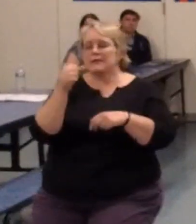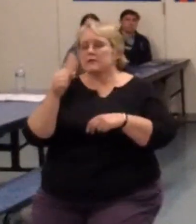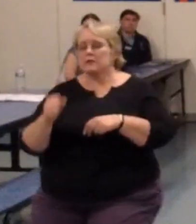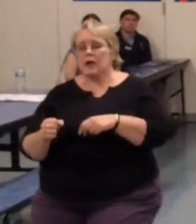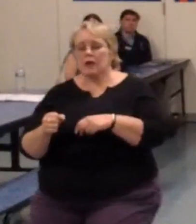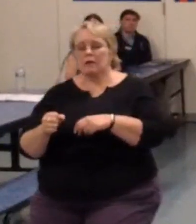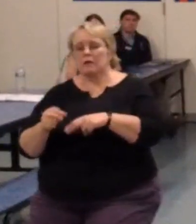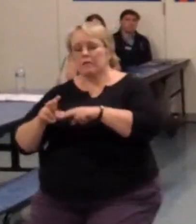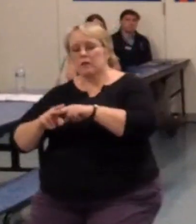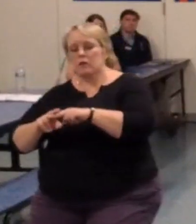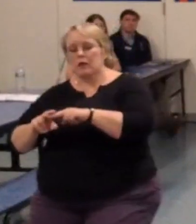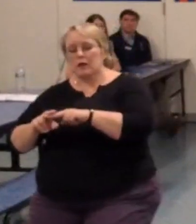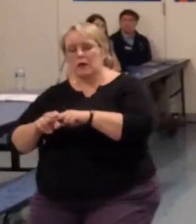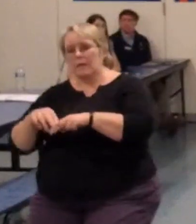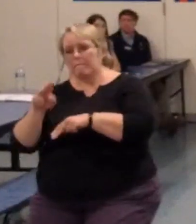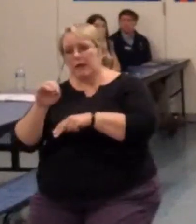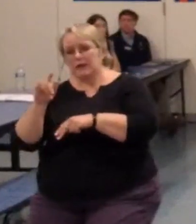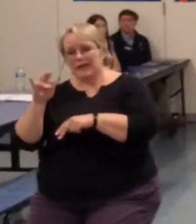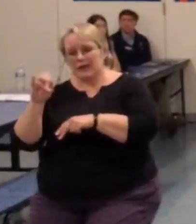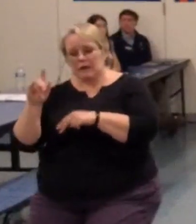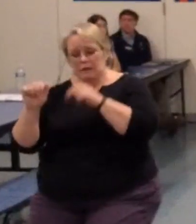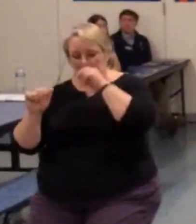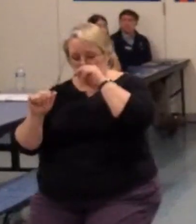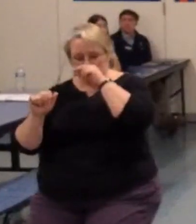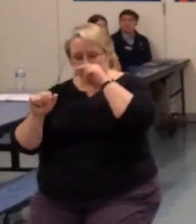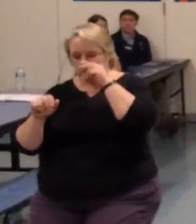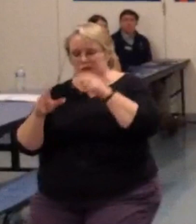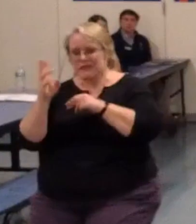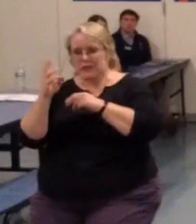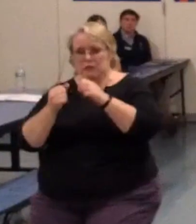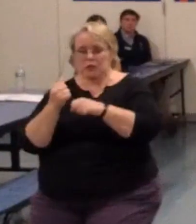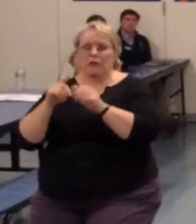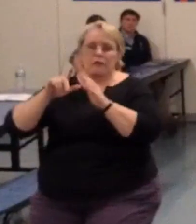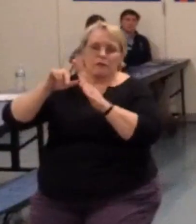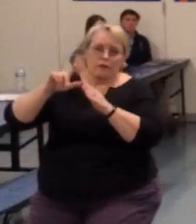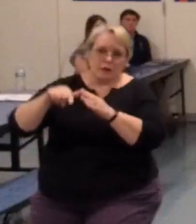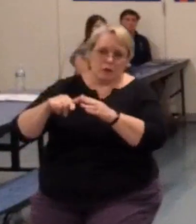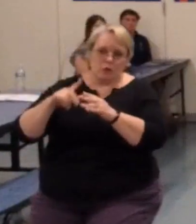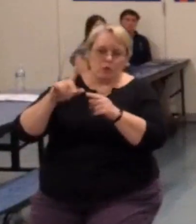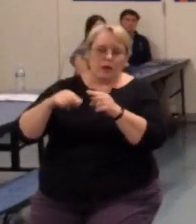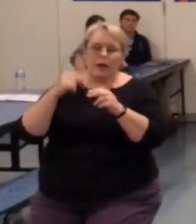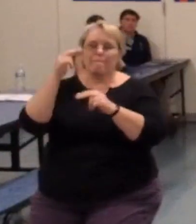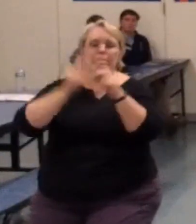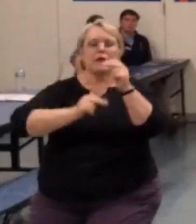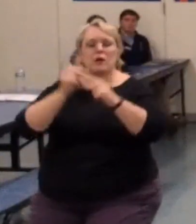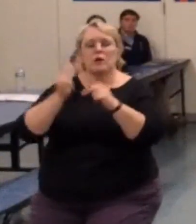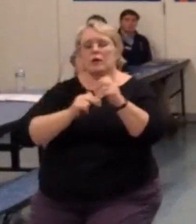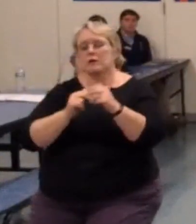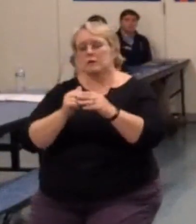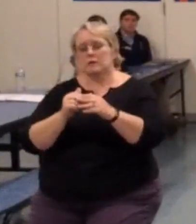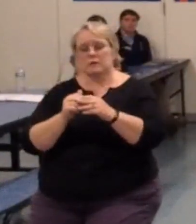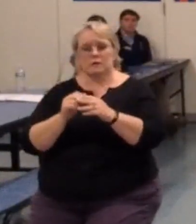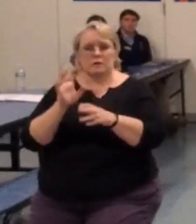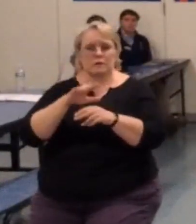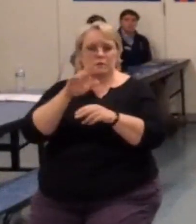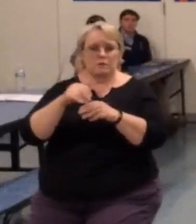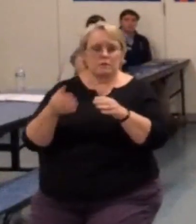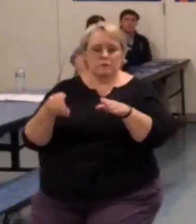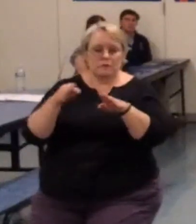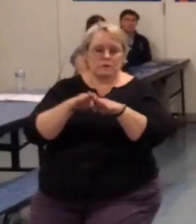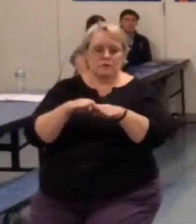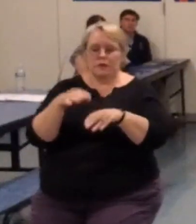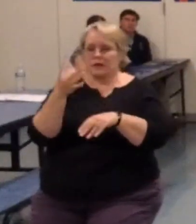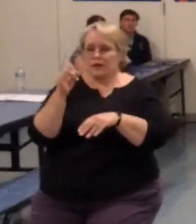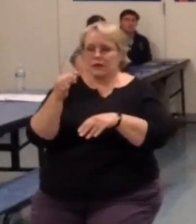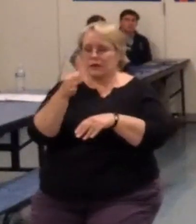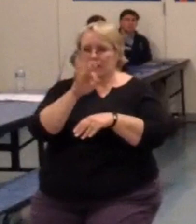of the tracks on Montana, and 6 years later is when I built that one. I closed on a house in